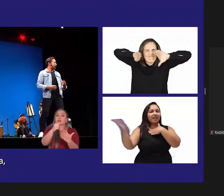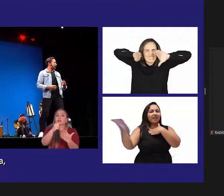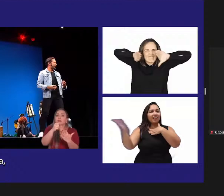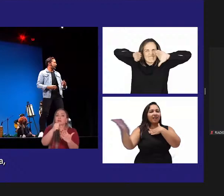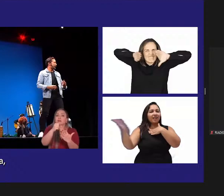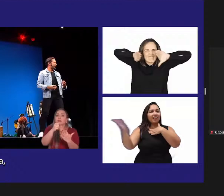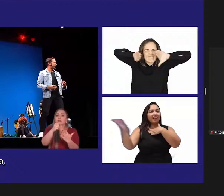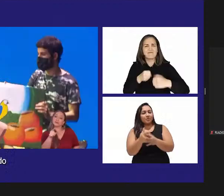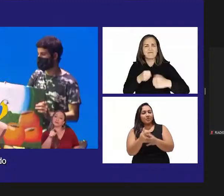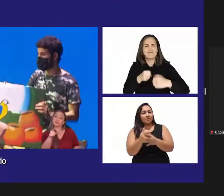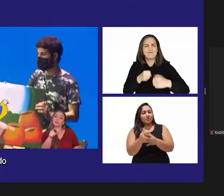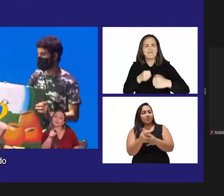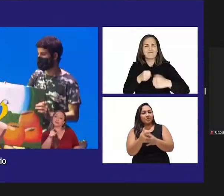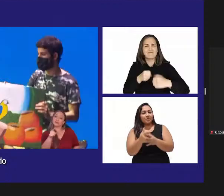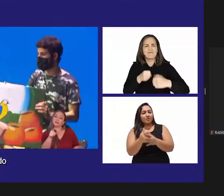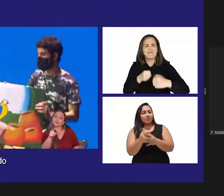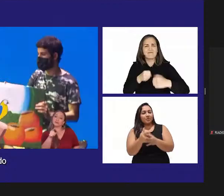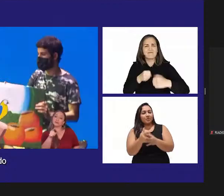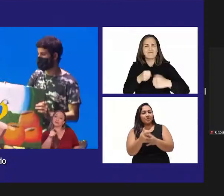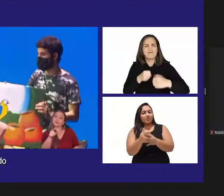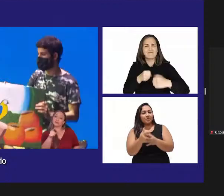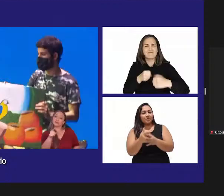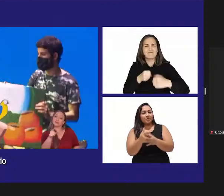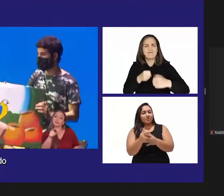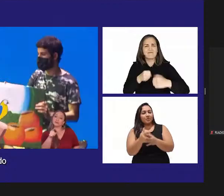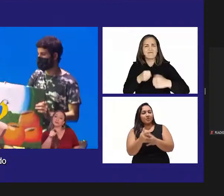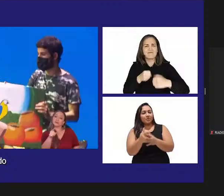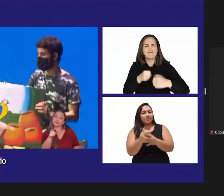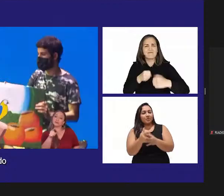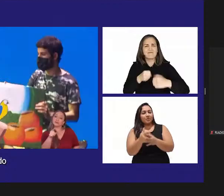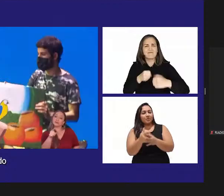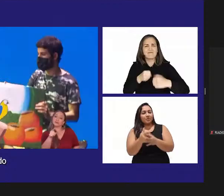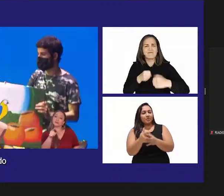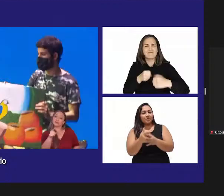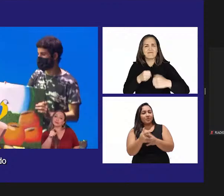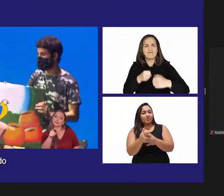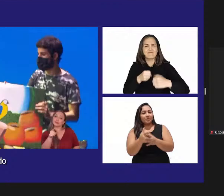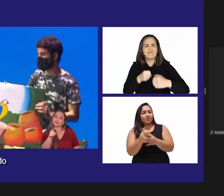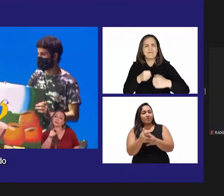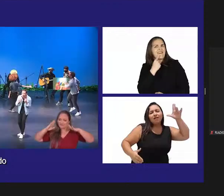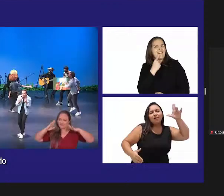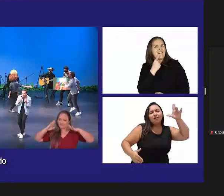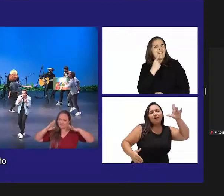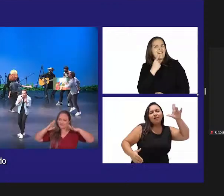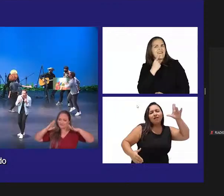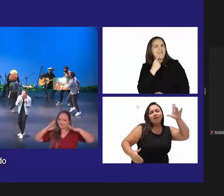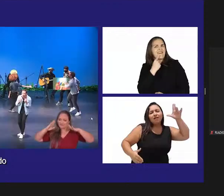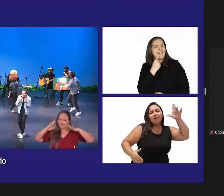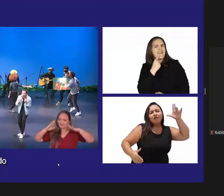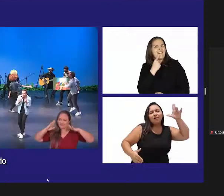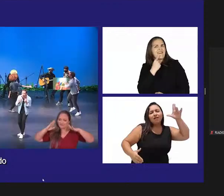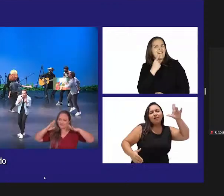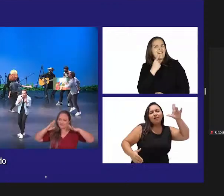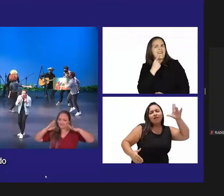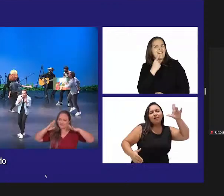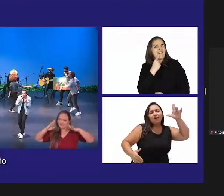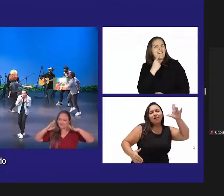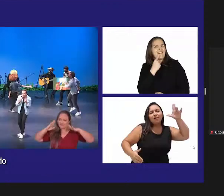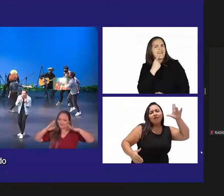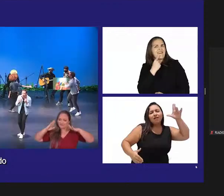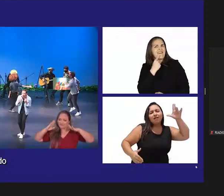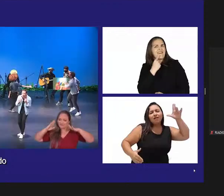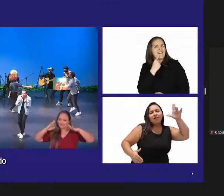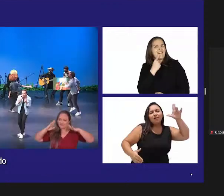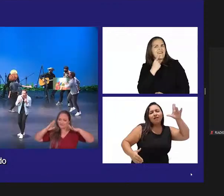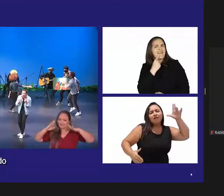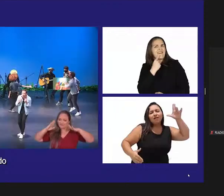it's worth it because you listen to a sound and i feel the rhythm you see with my me with your